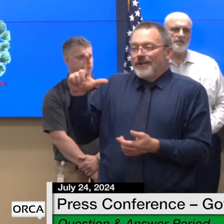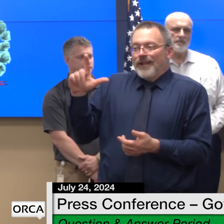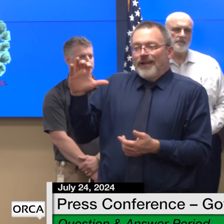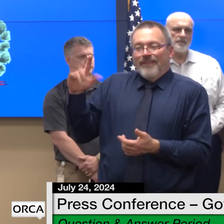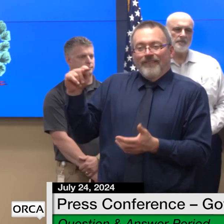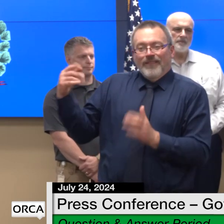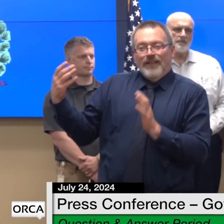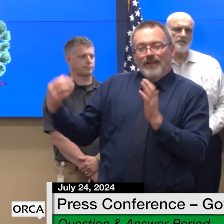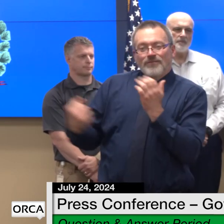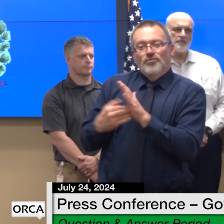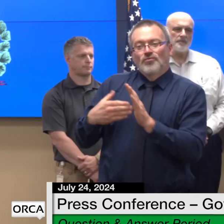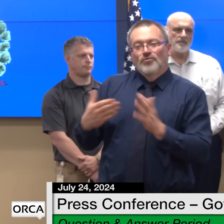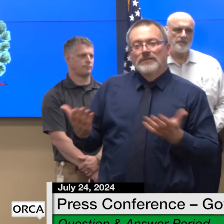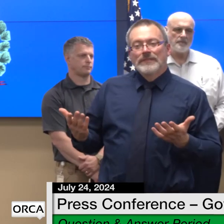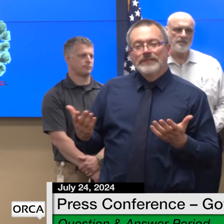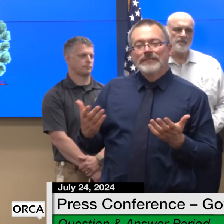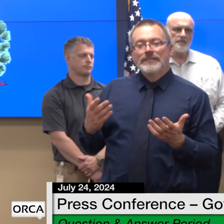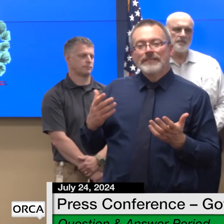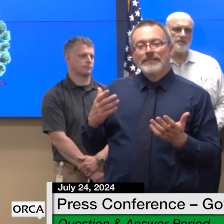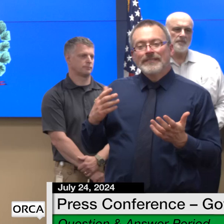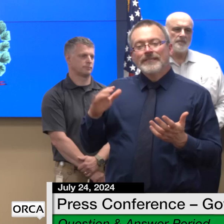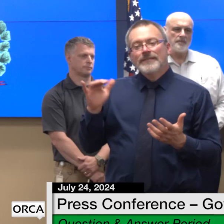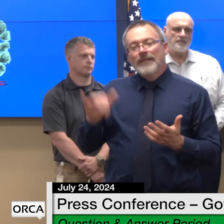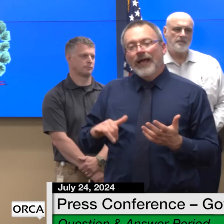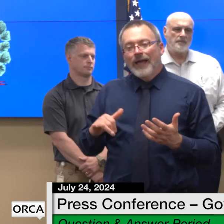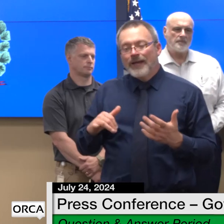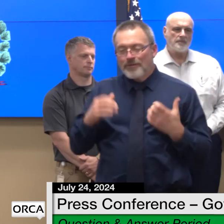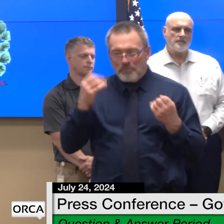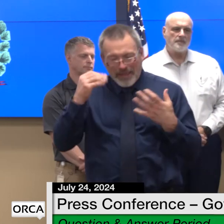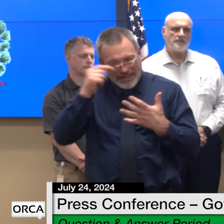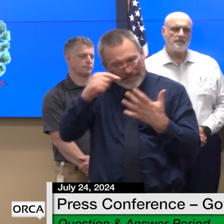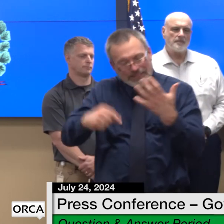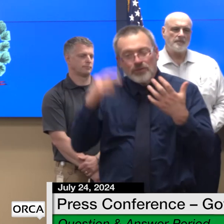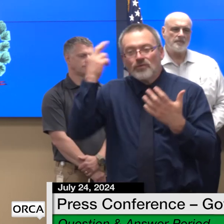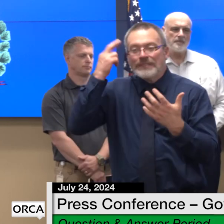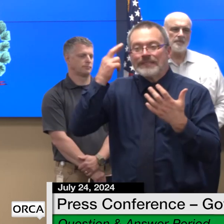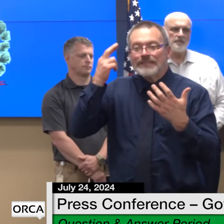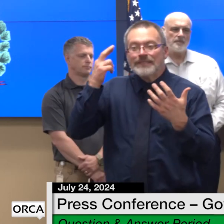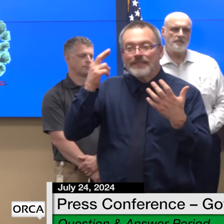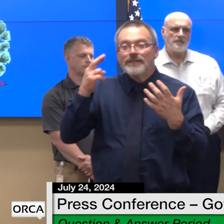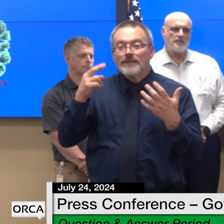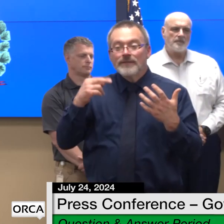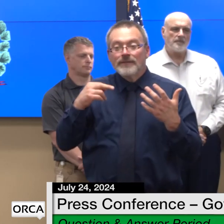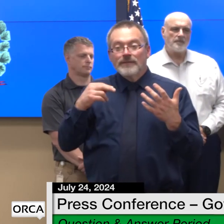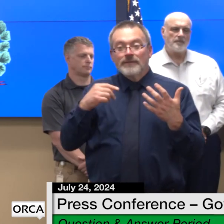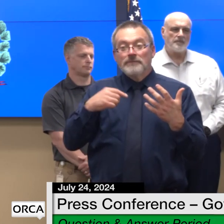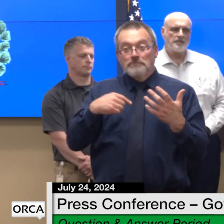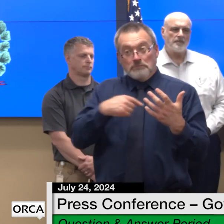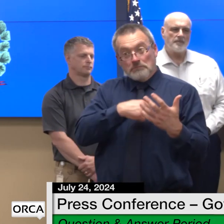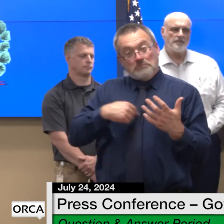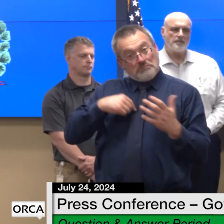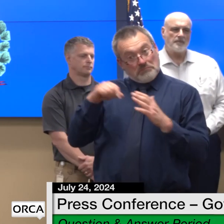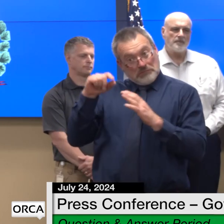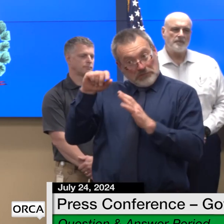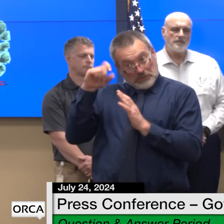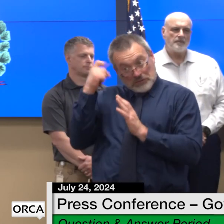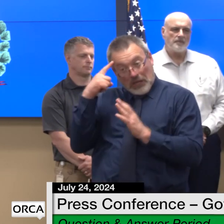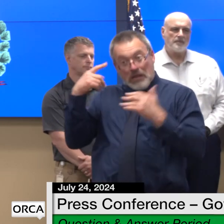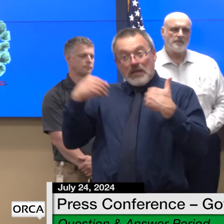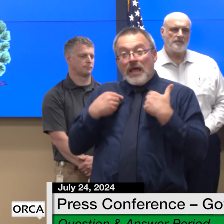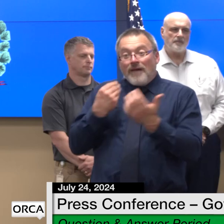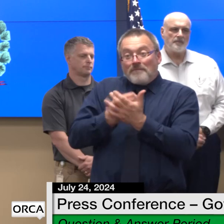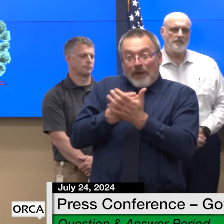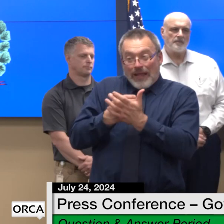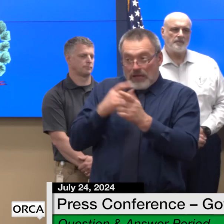it's based on a lot of factors. I mean, we have to have money to follow through on some of the recommendations. I think we